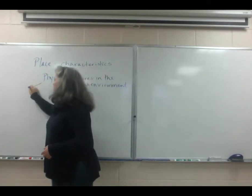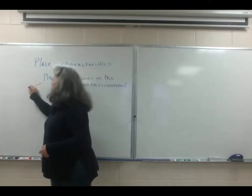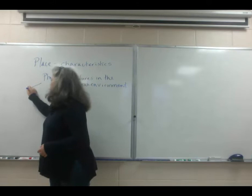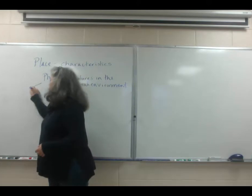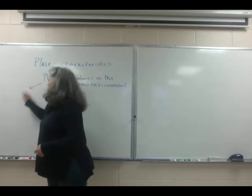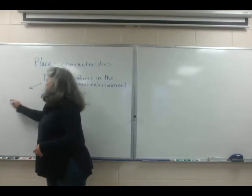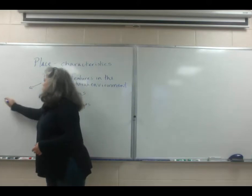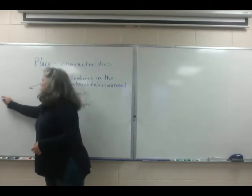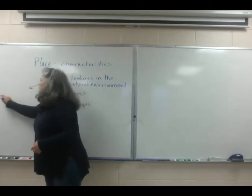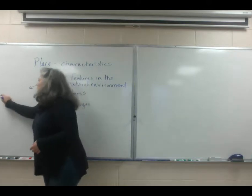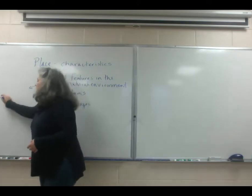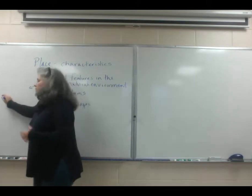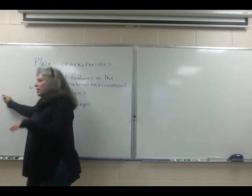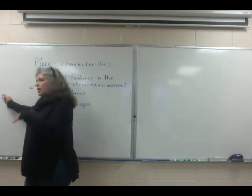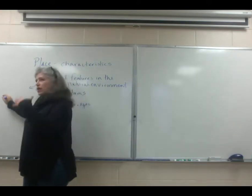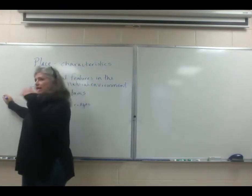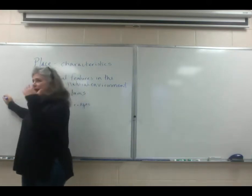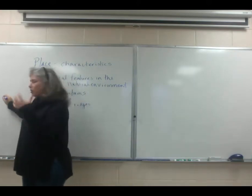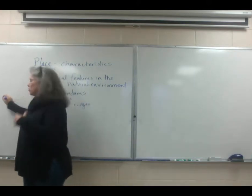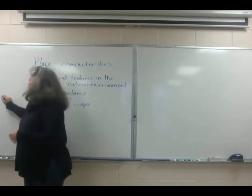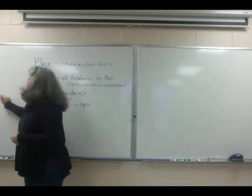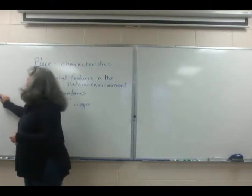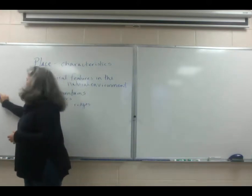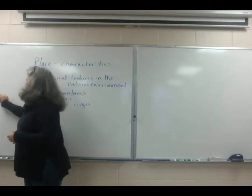physical features of the natural environment